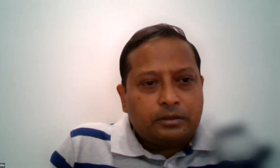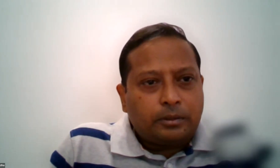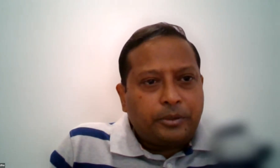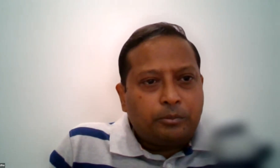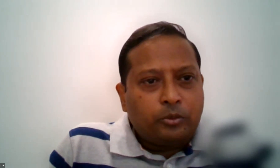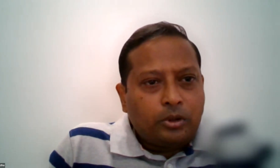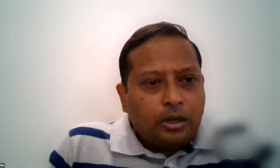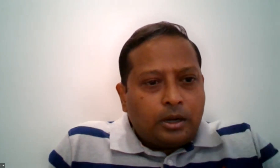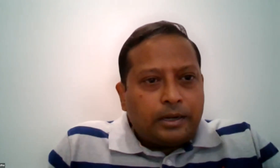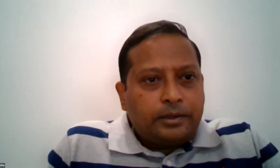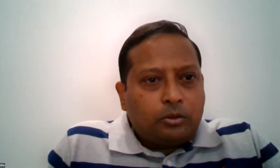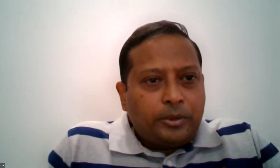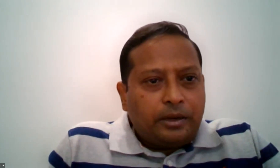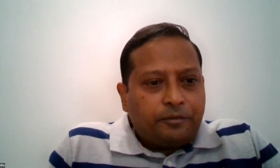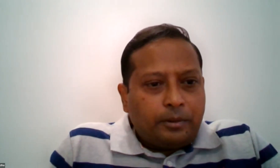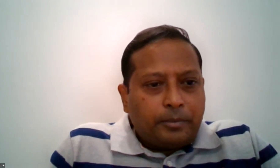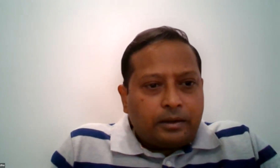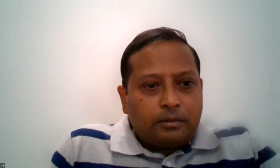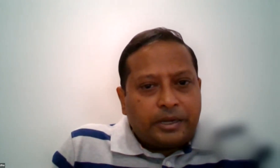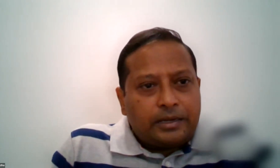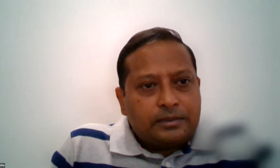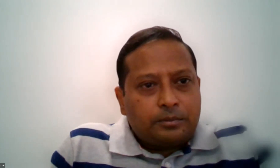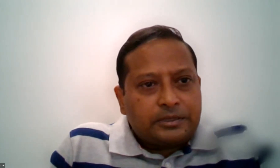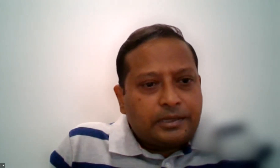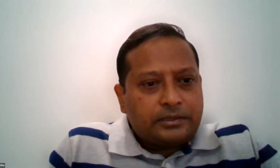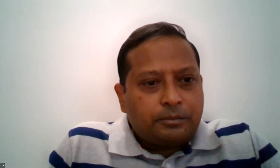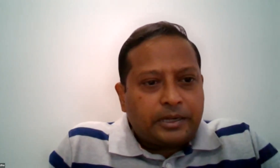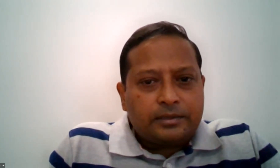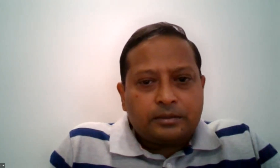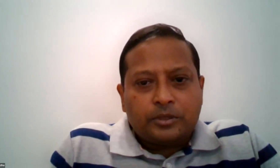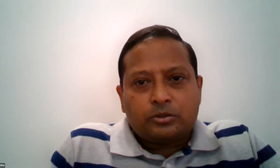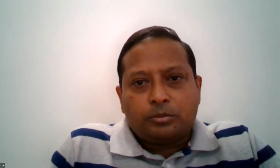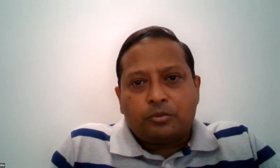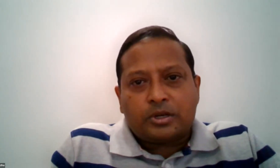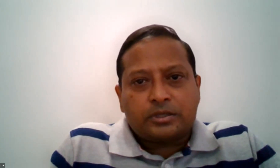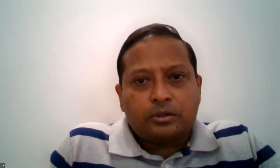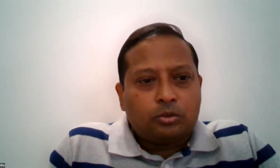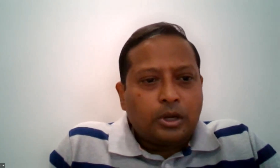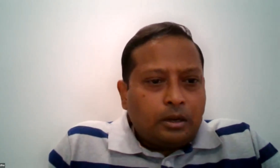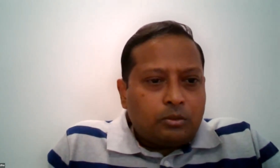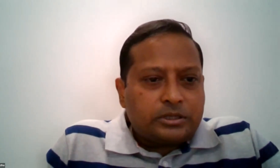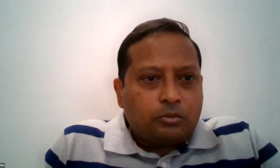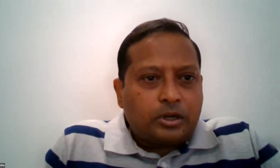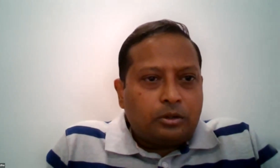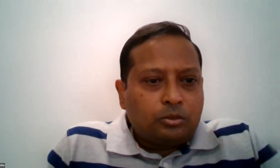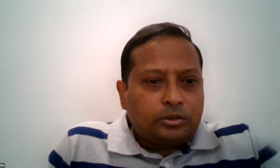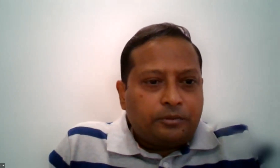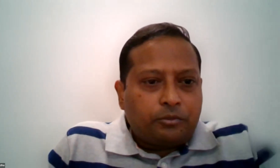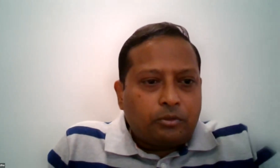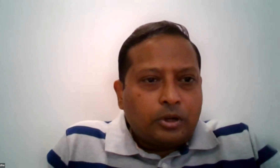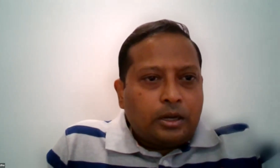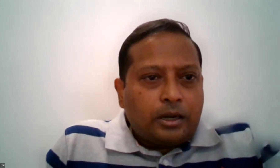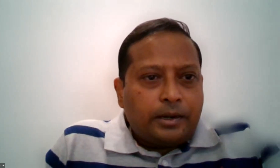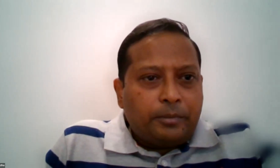along with the PMU, and there could be a feedback mechanism, escalation mechanism. There should be version 2, version 1, 2,